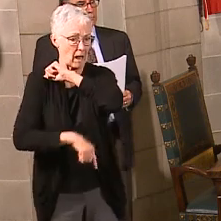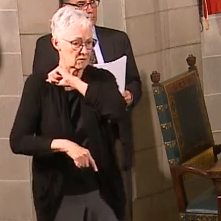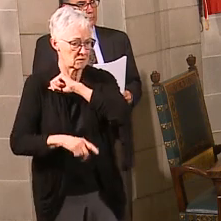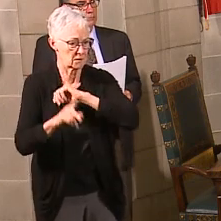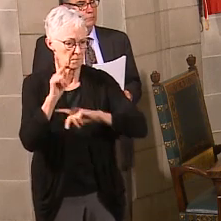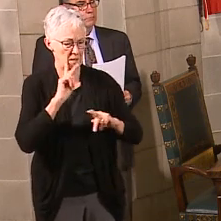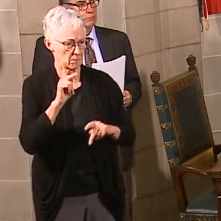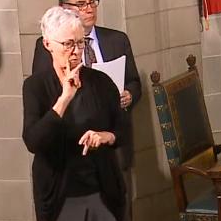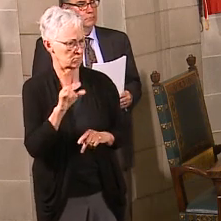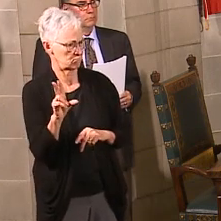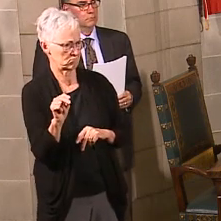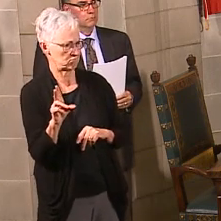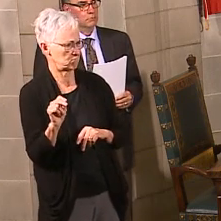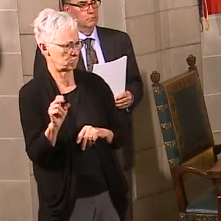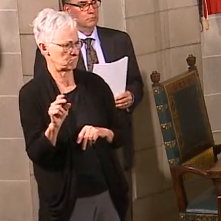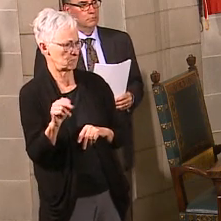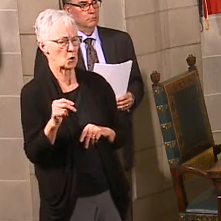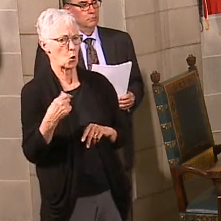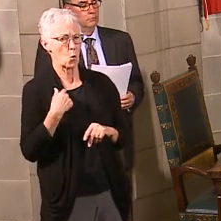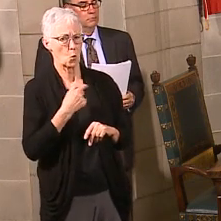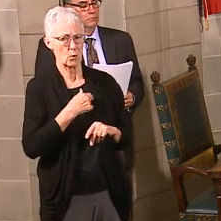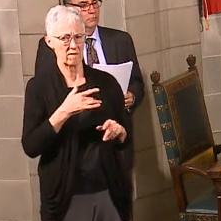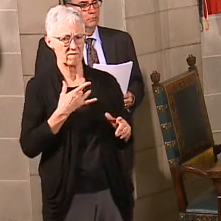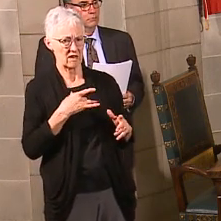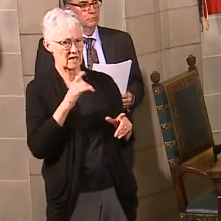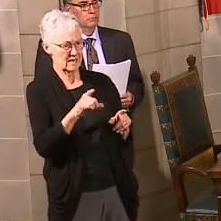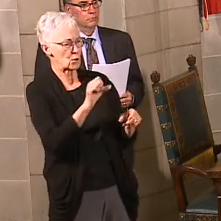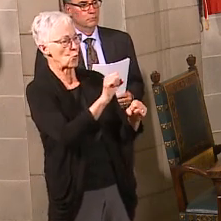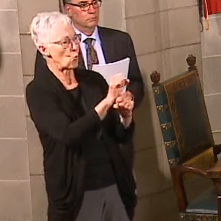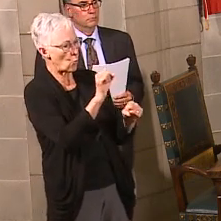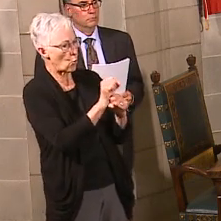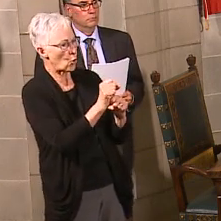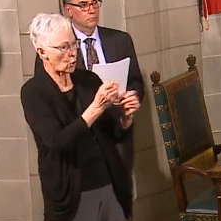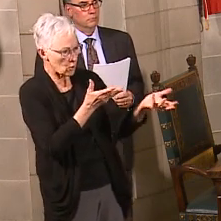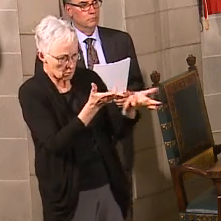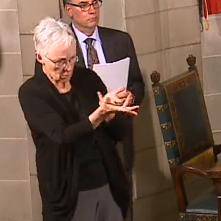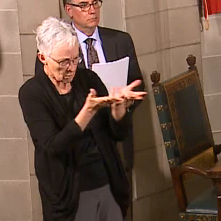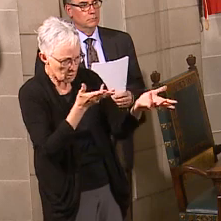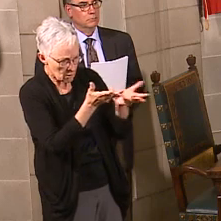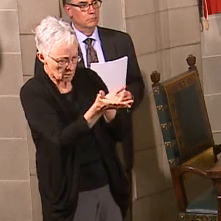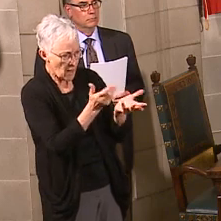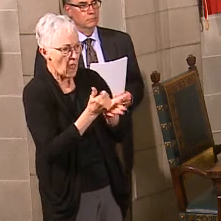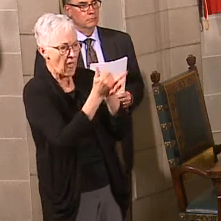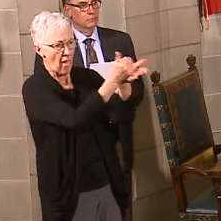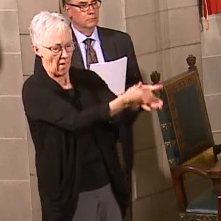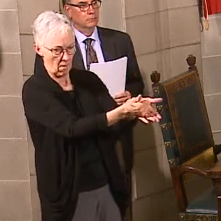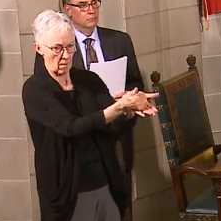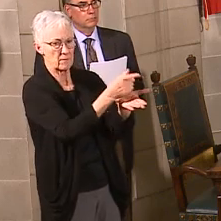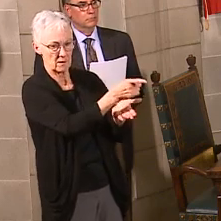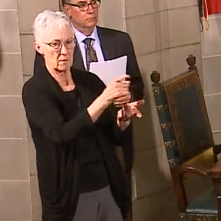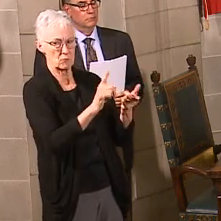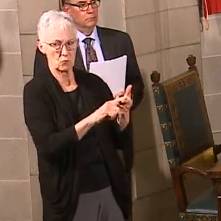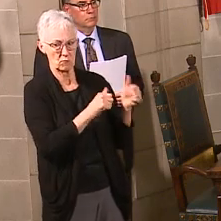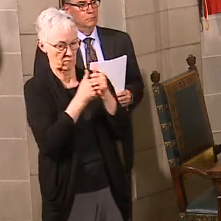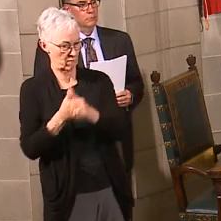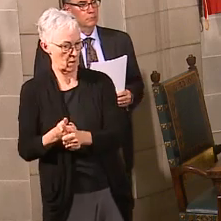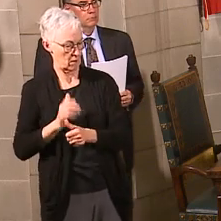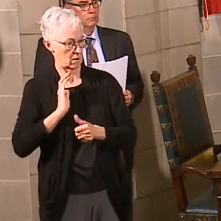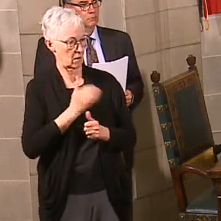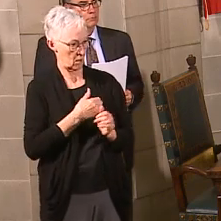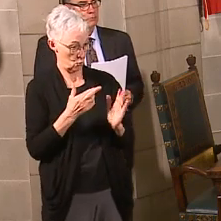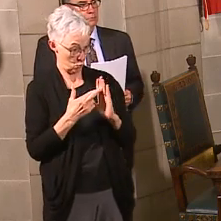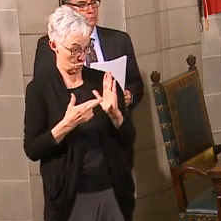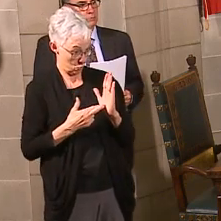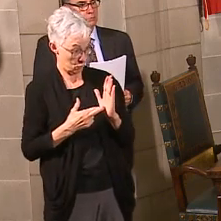approach through this entire pandemic, to work with people collaboratively where we can to be able to get compliance. And if you look, for example,